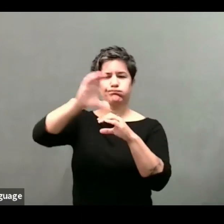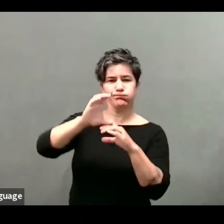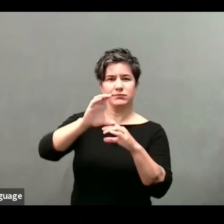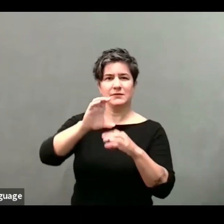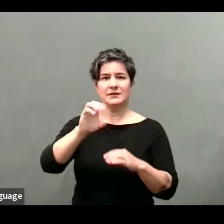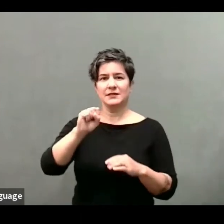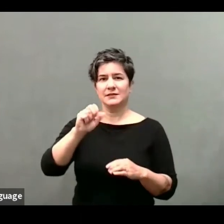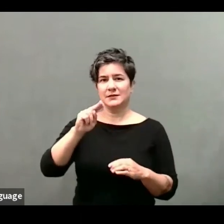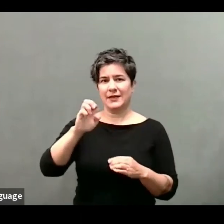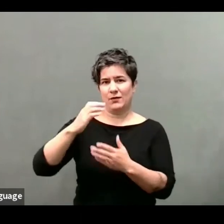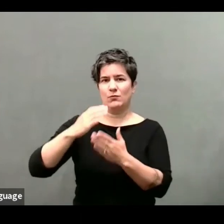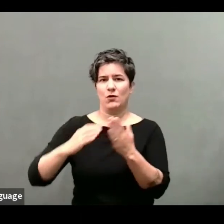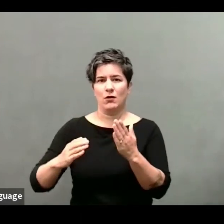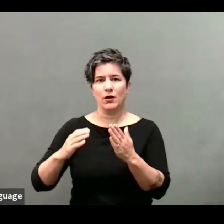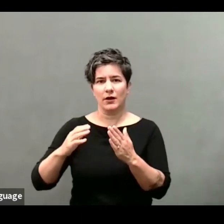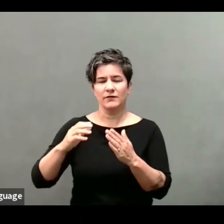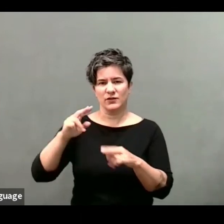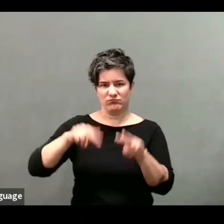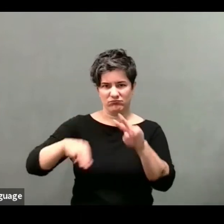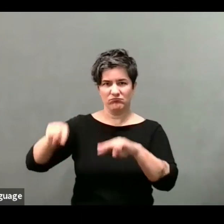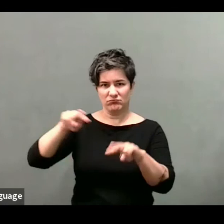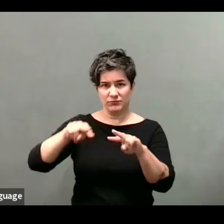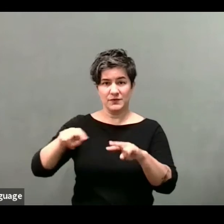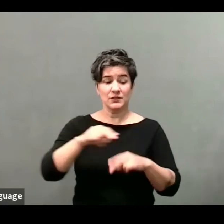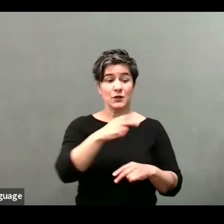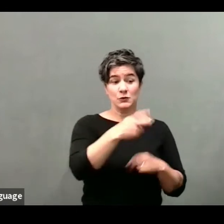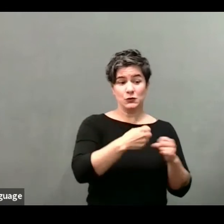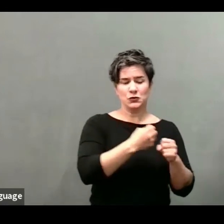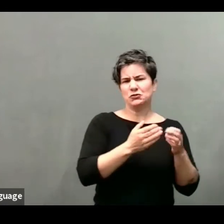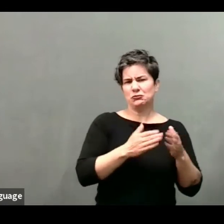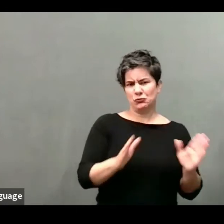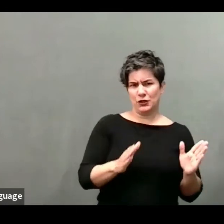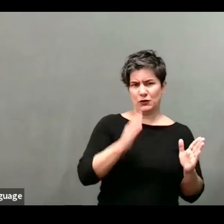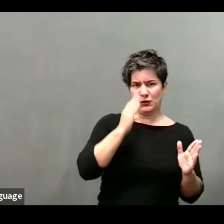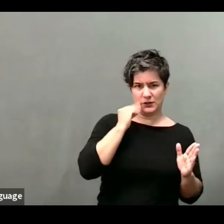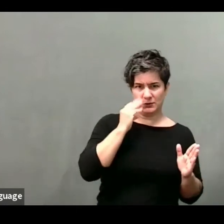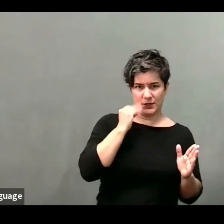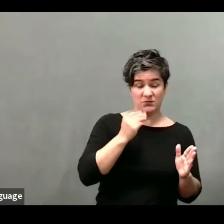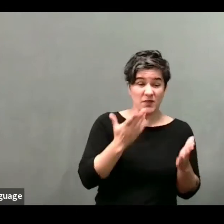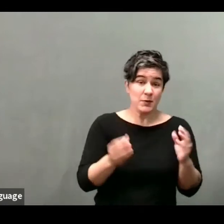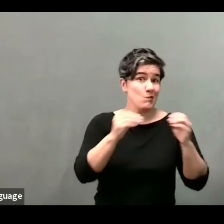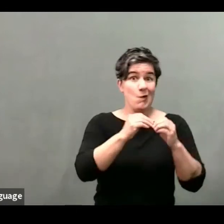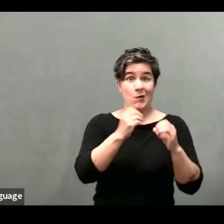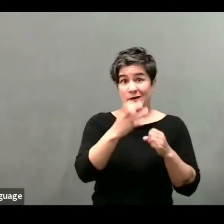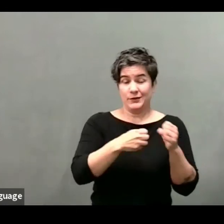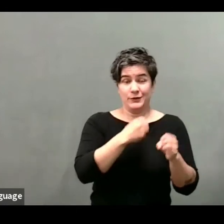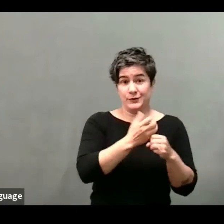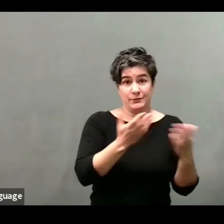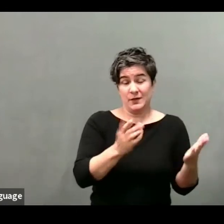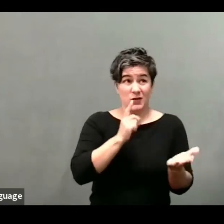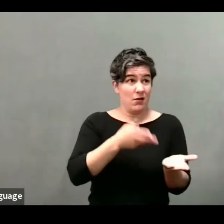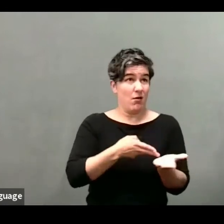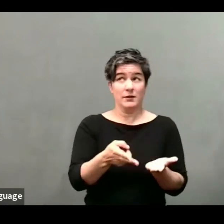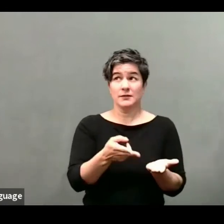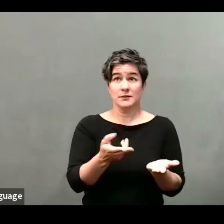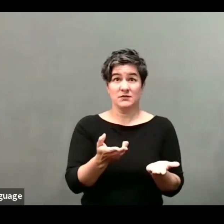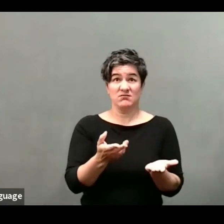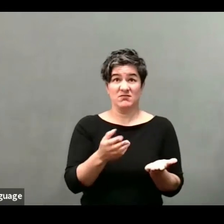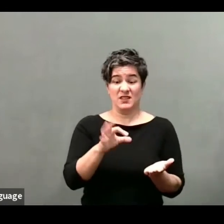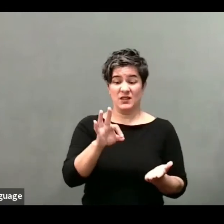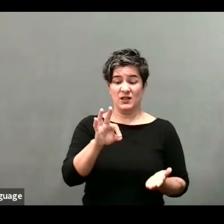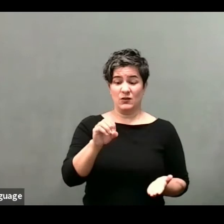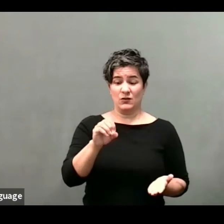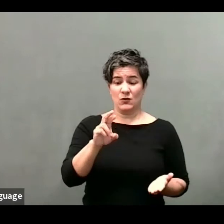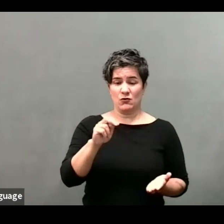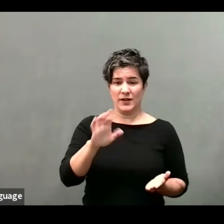assault piece. So those SANEs will have at least 2 years of experience, many times more. To be completely honest,